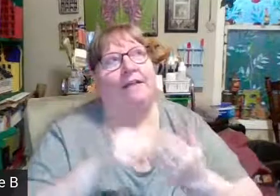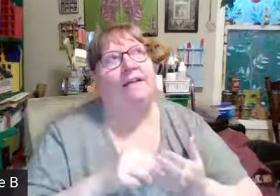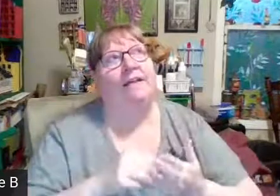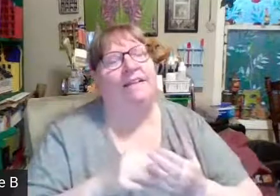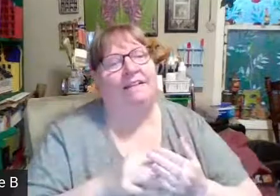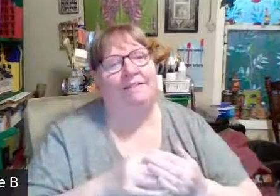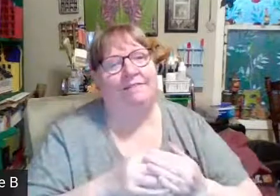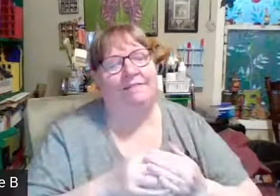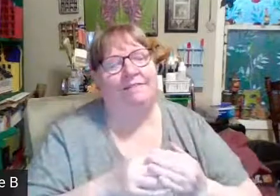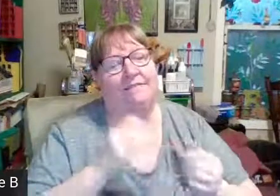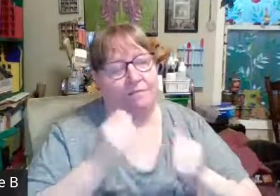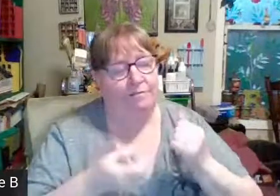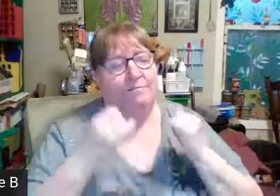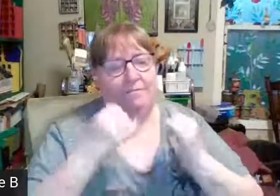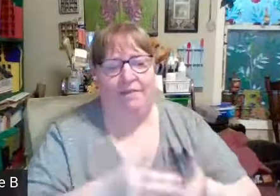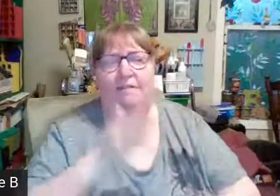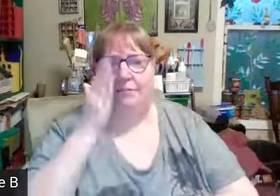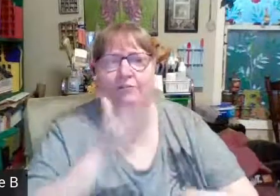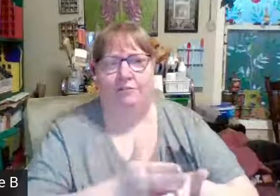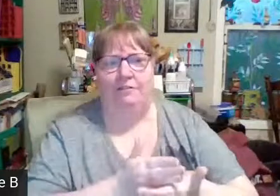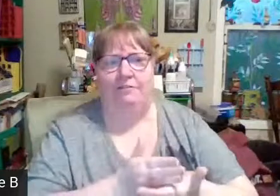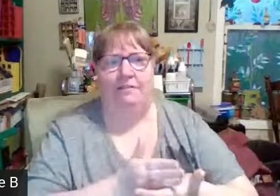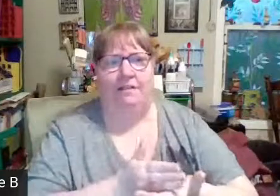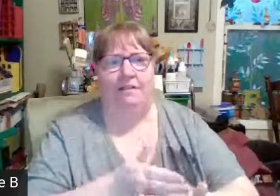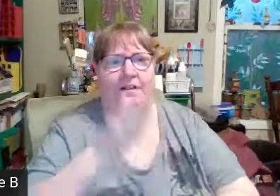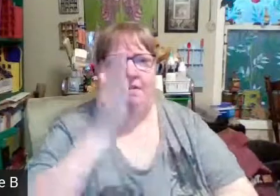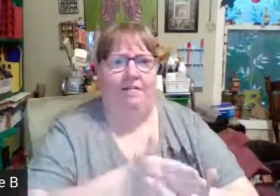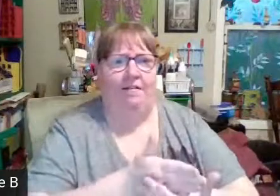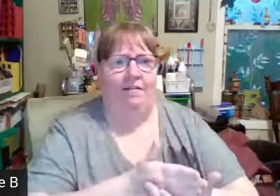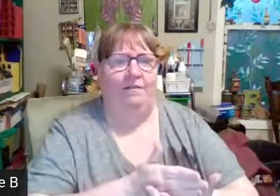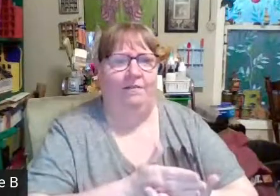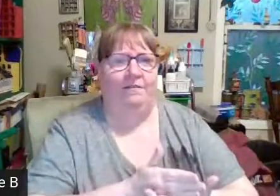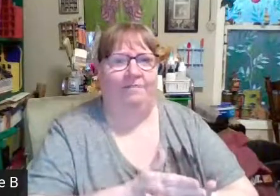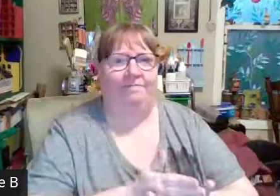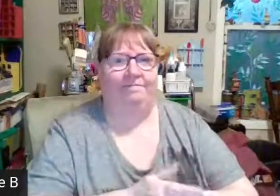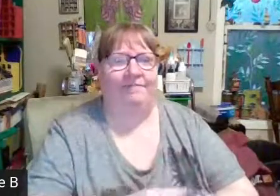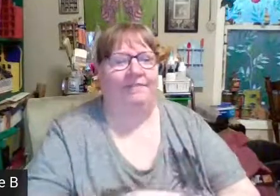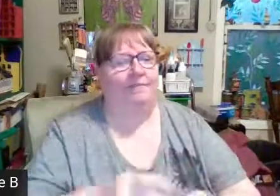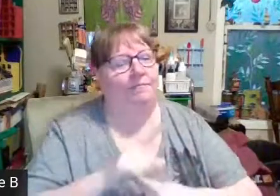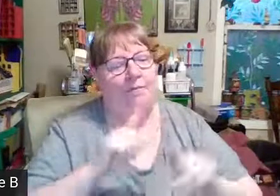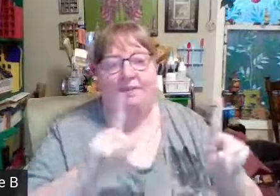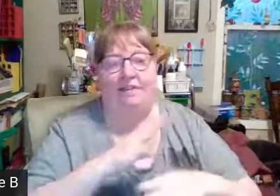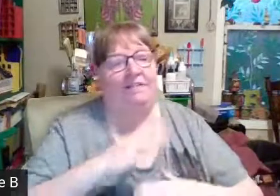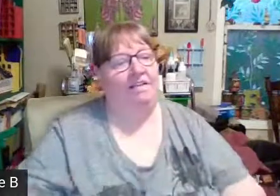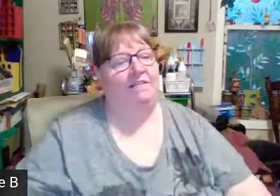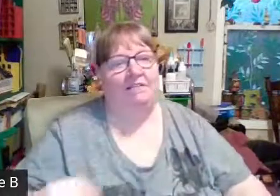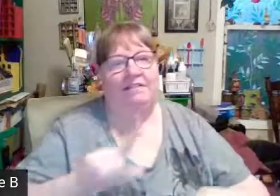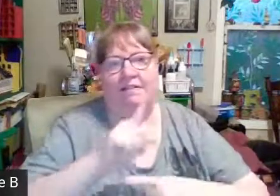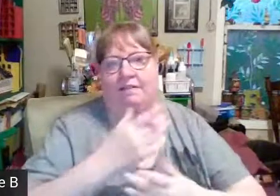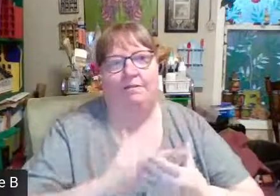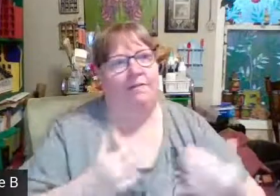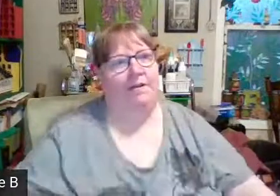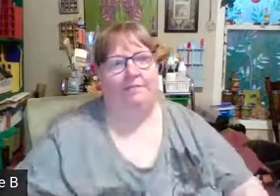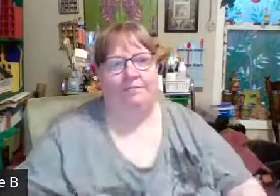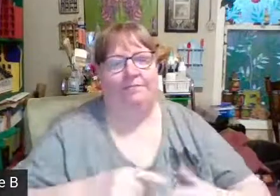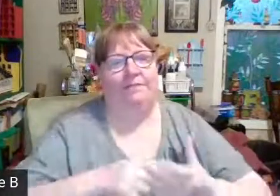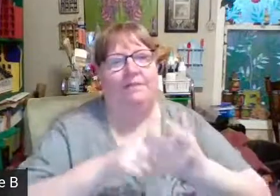she updates it, she grabs it straight from there and it won't get lost. And we want to make sure nothing gets lost, because some of you guys